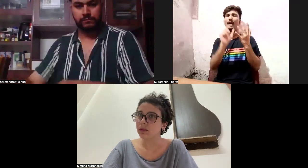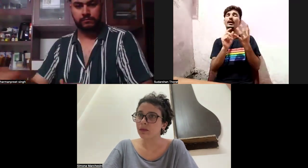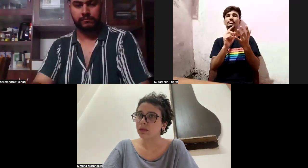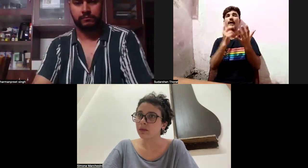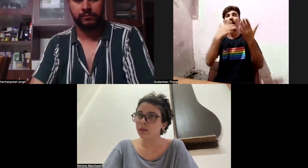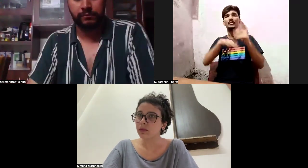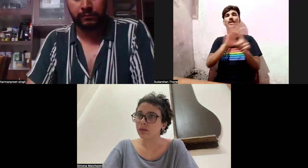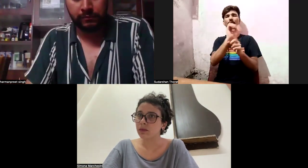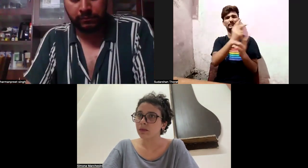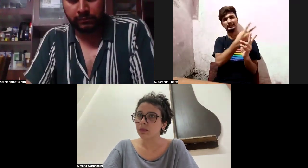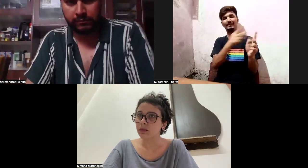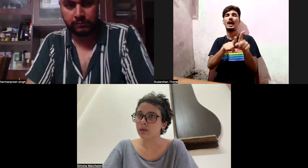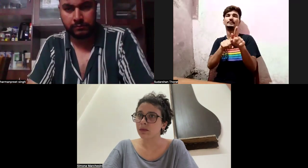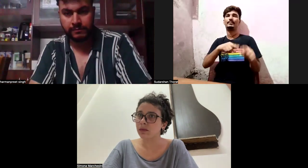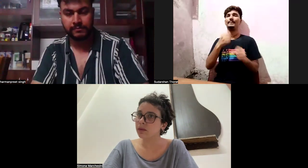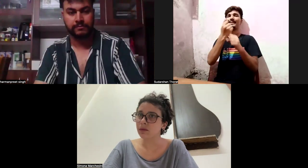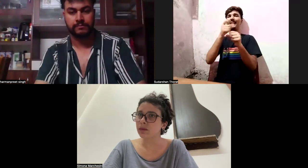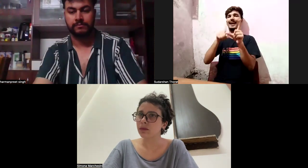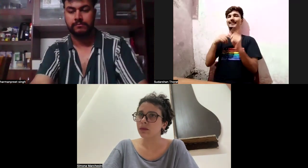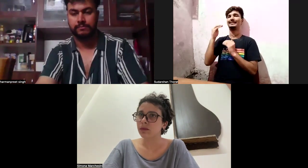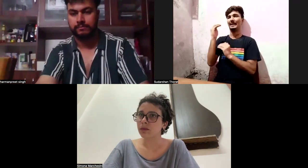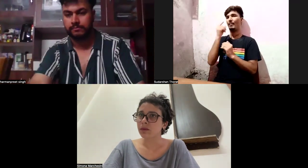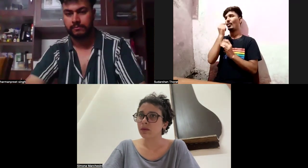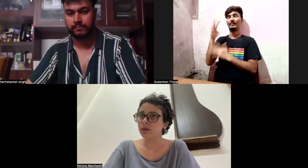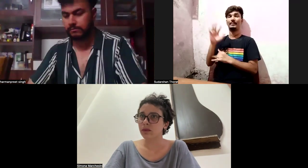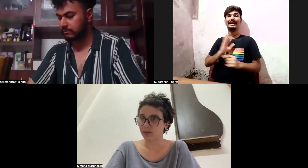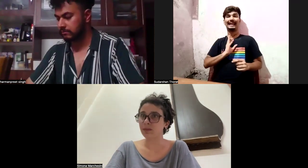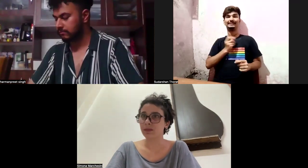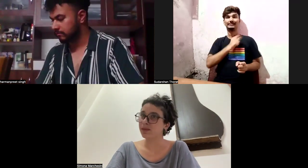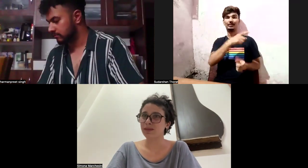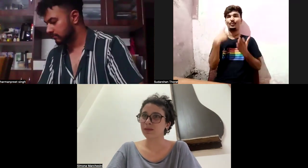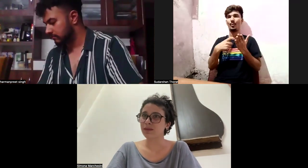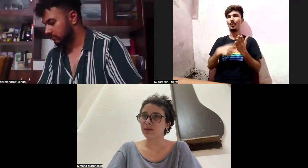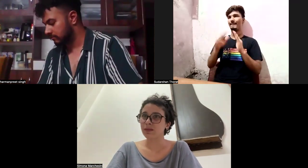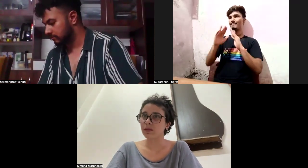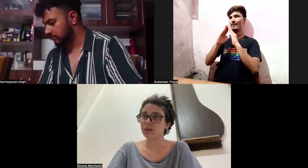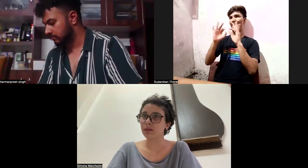except for my experiences reading a little and talking to leaders.